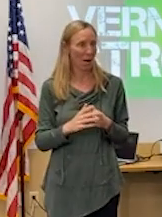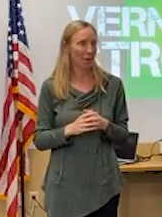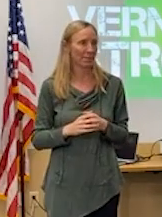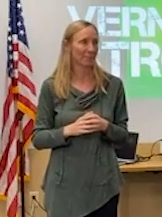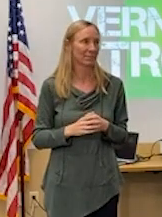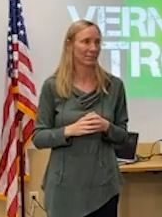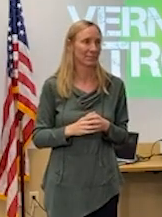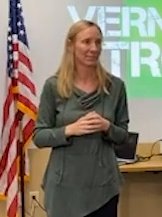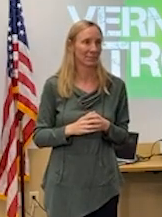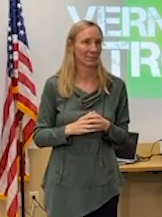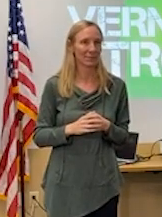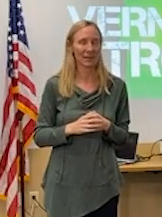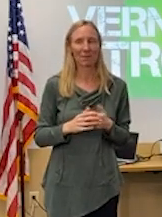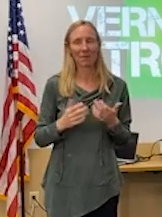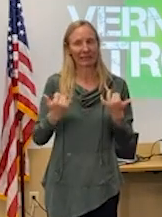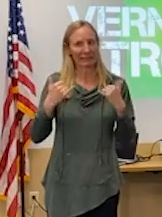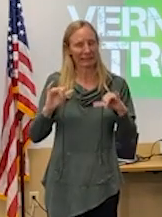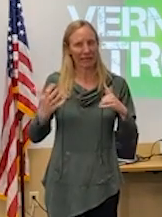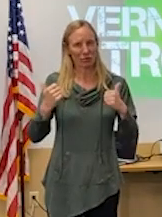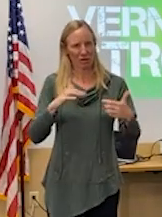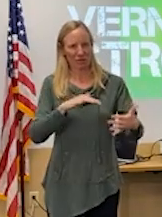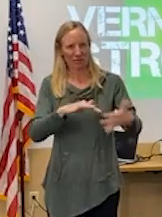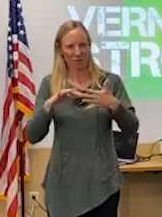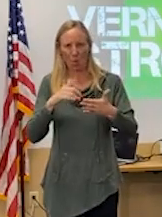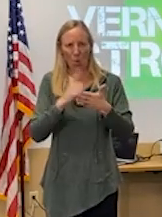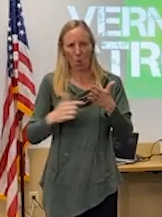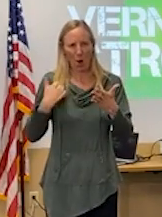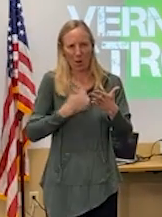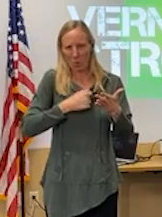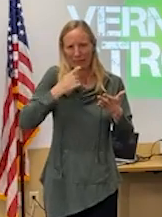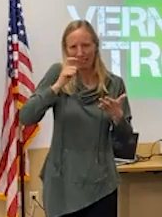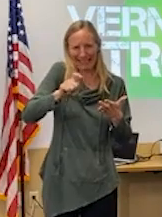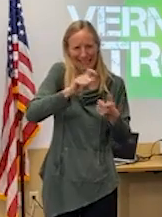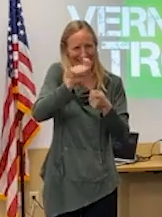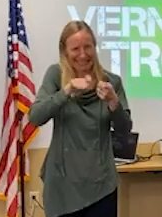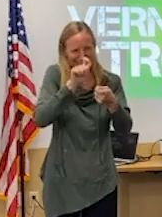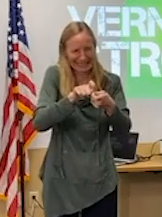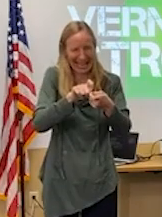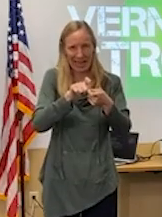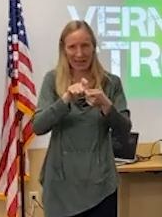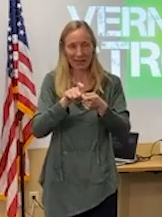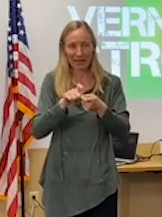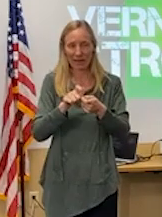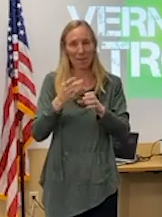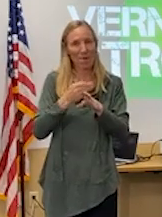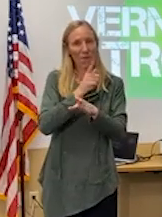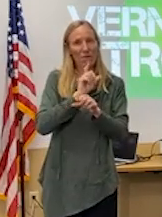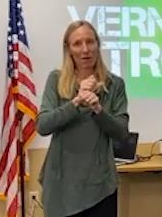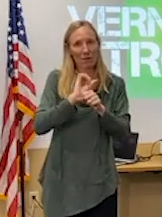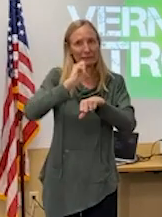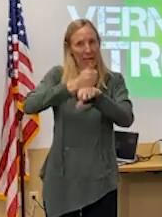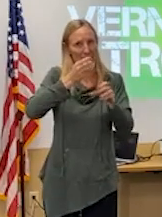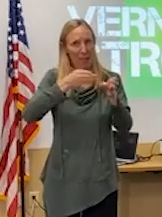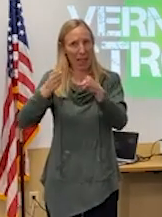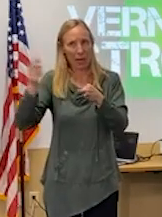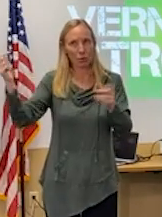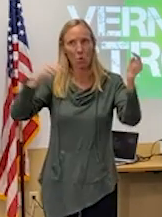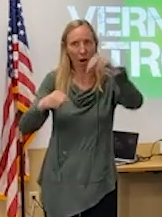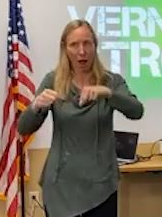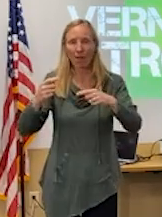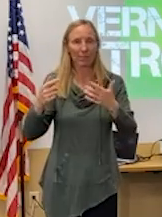a real sense of what we're dealing with, hard to put that plan into place. But